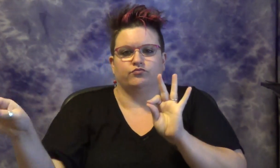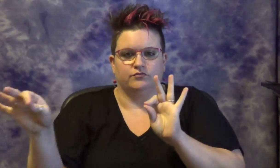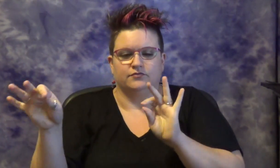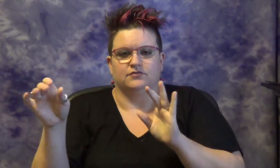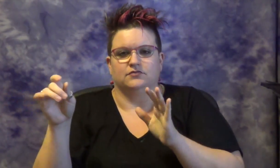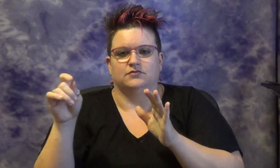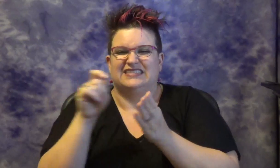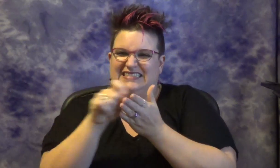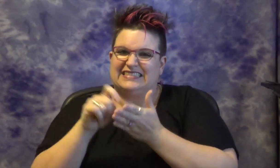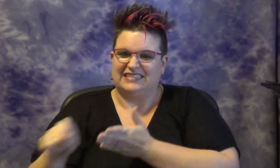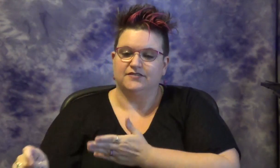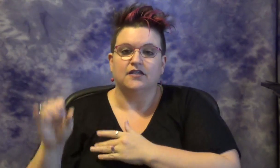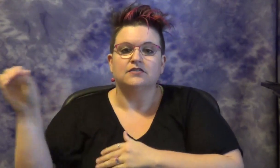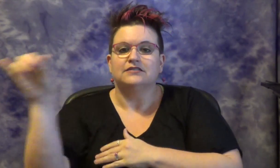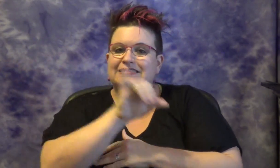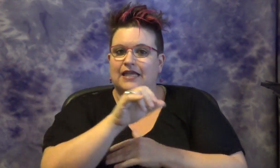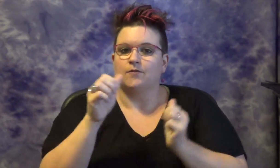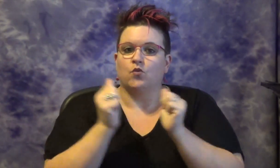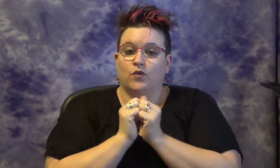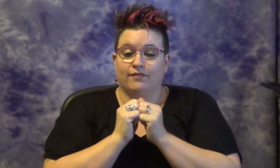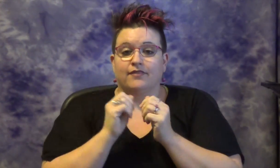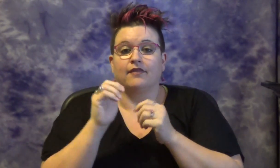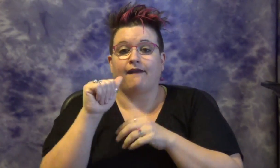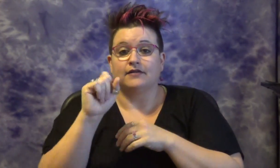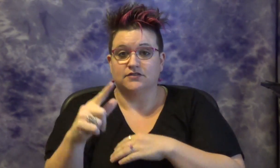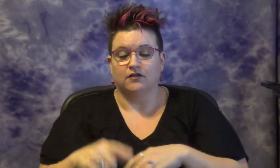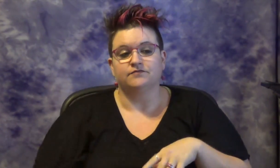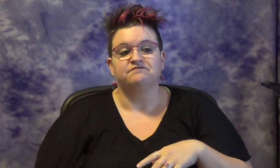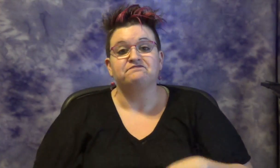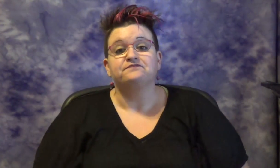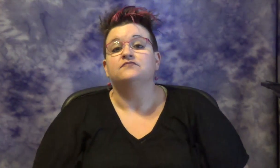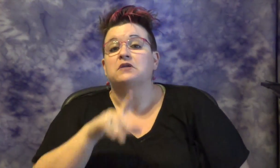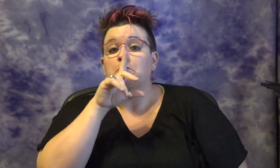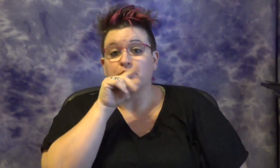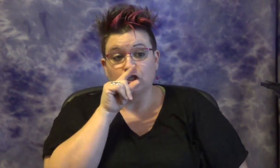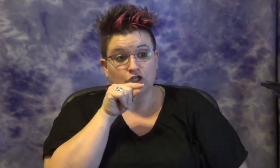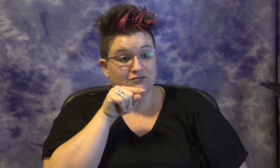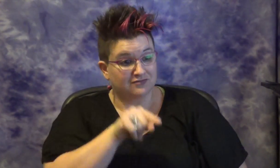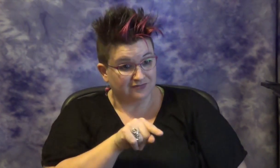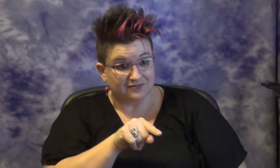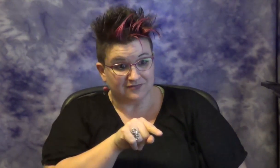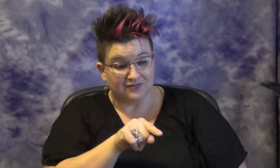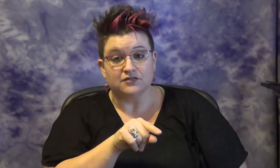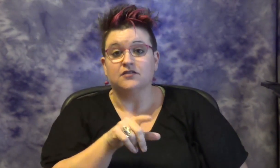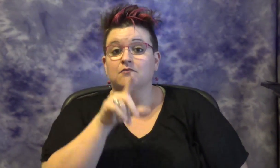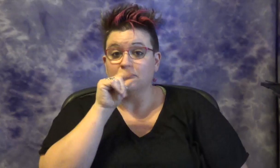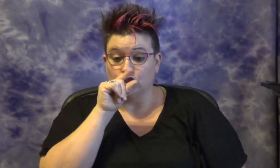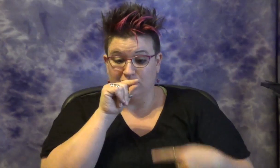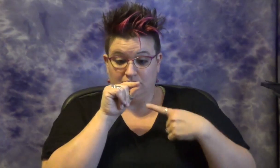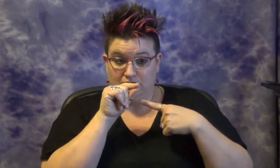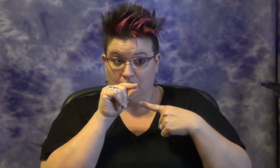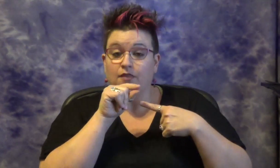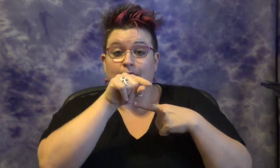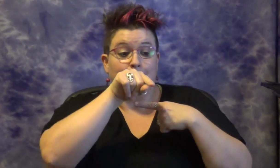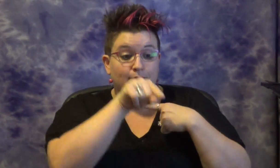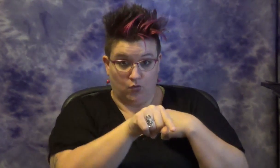based off of the rules that you know grammatically in English. The same thing with ASL. You would have to say bird there,